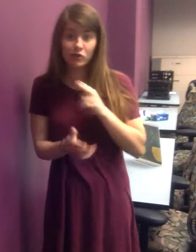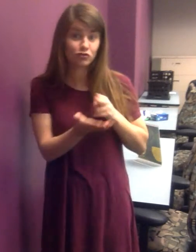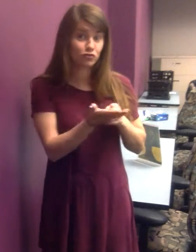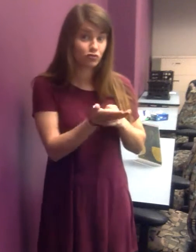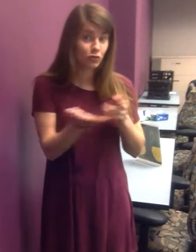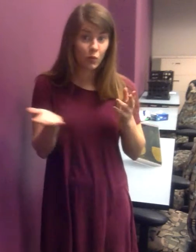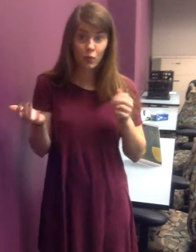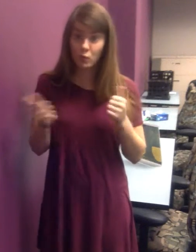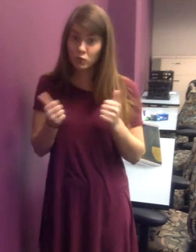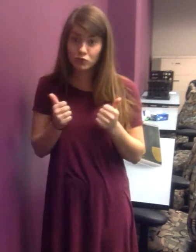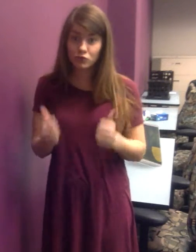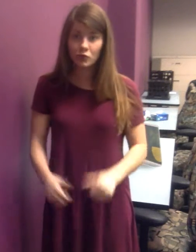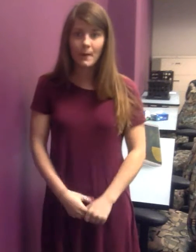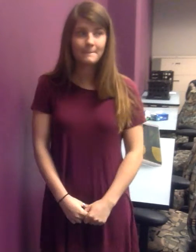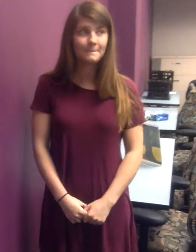a mainstream fact of American politics.